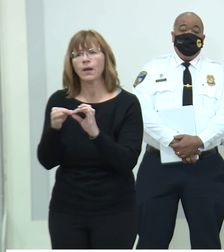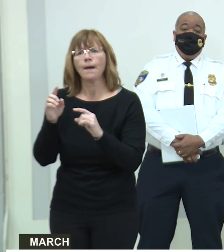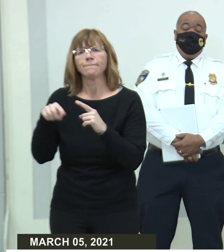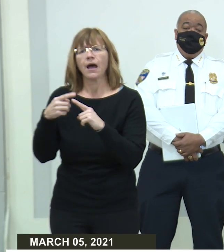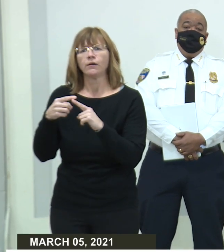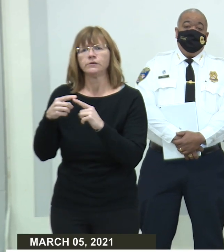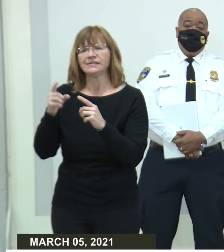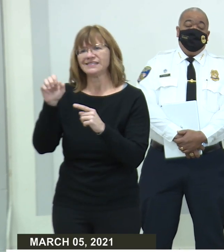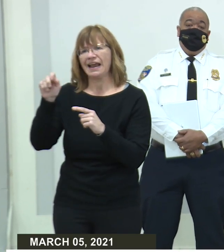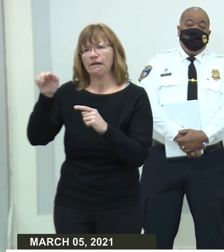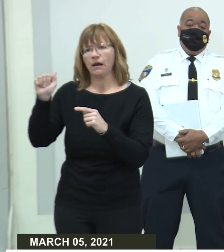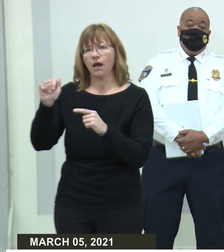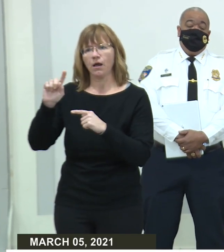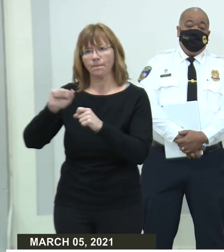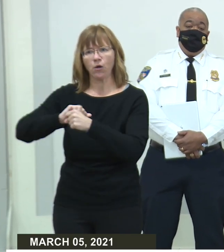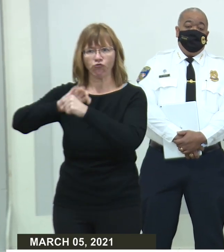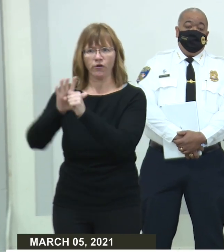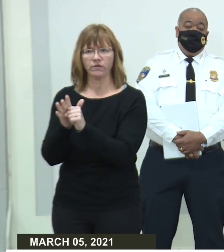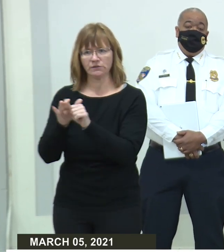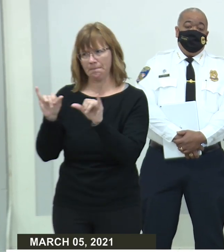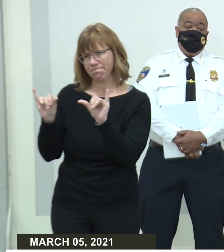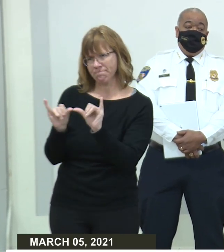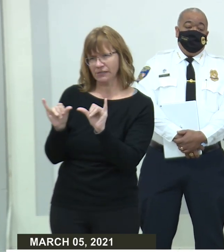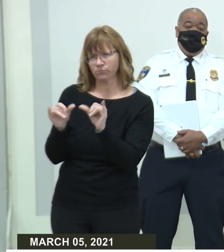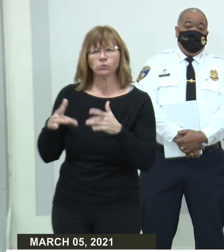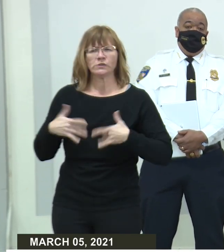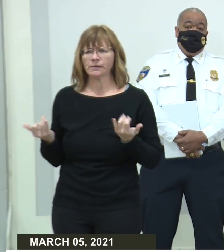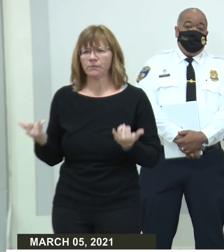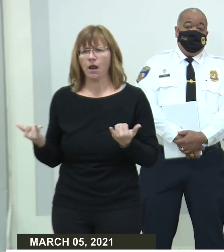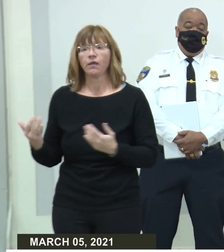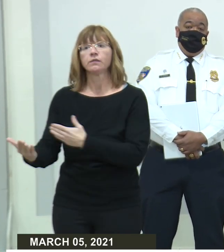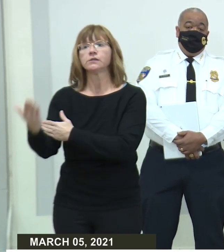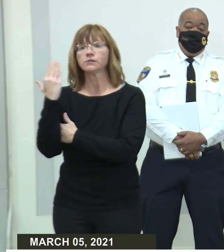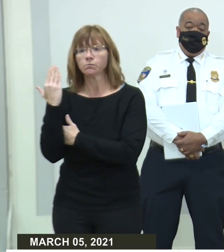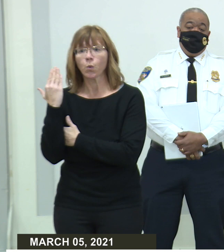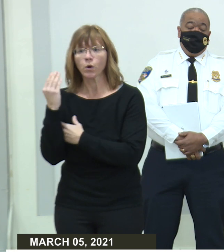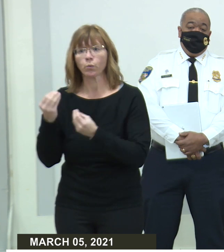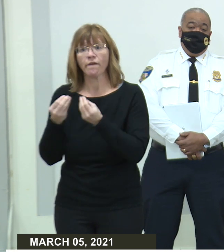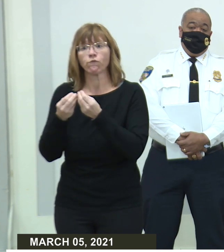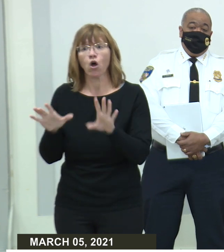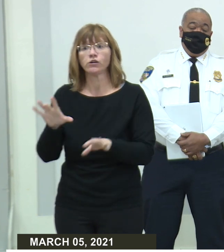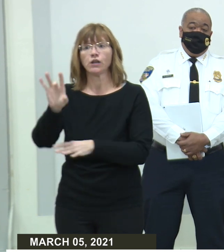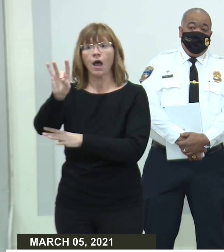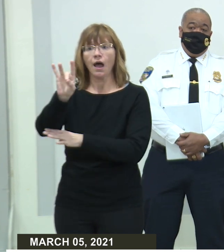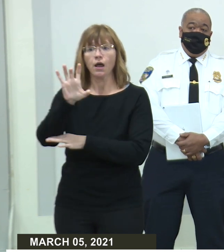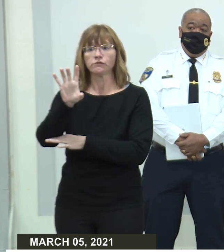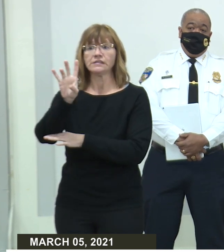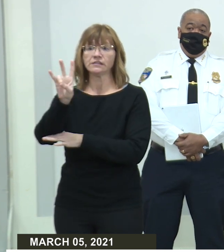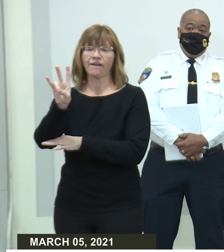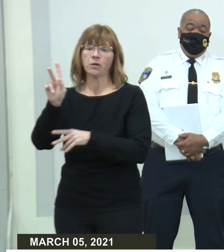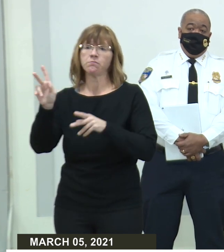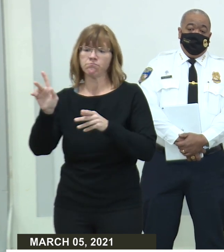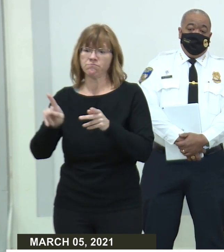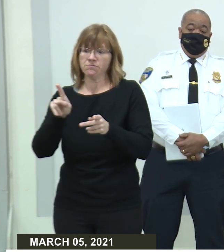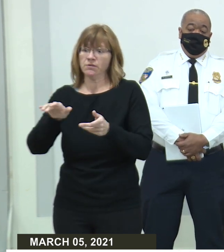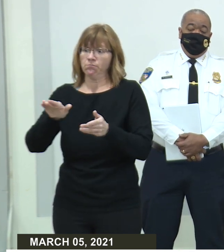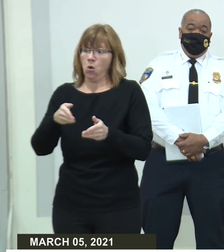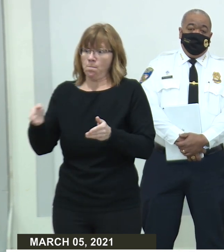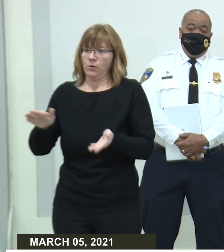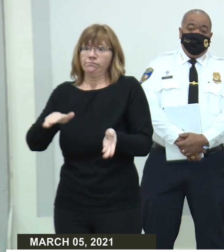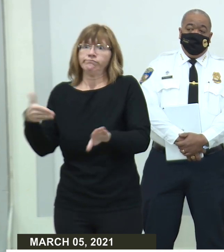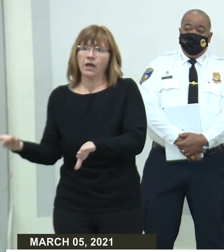COVID-19 metrics. As of this morning, as Mayor Scott mentioned, we have lost 807 lives to COVID-19. We've had a total of